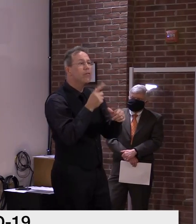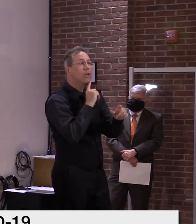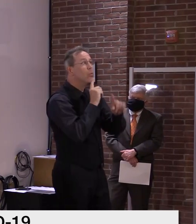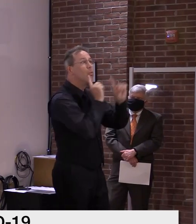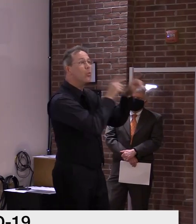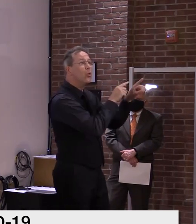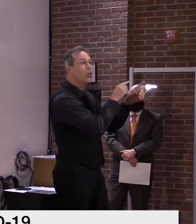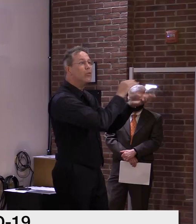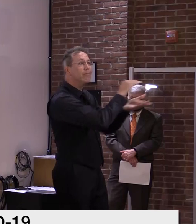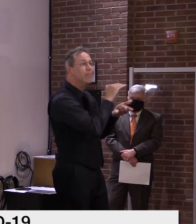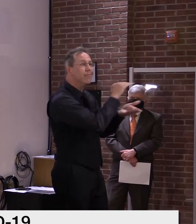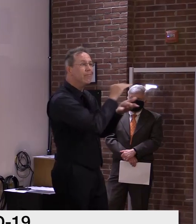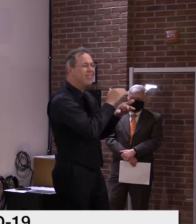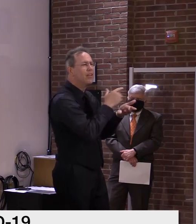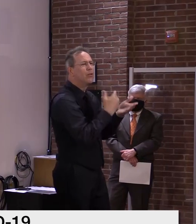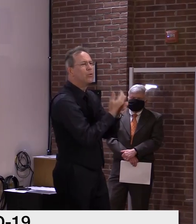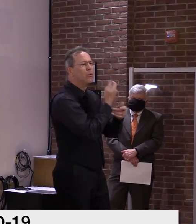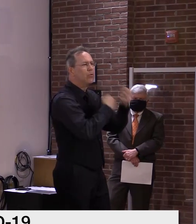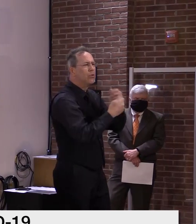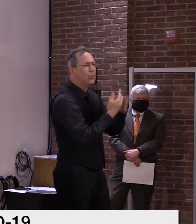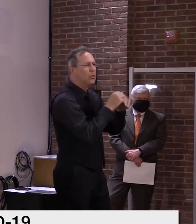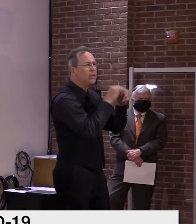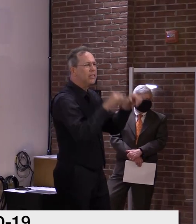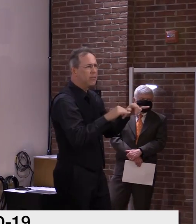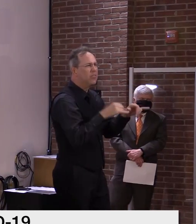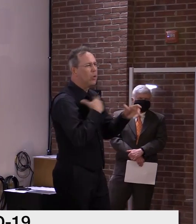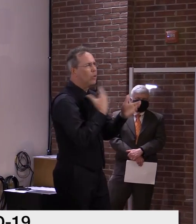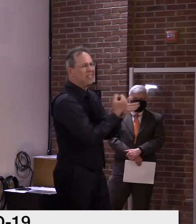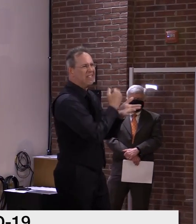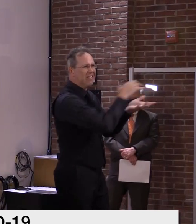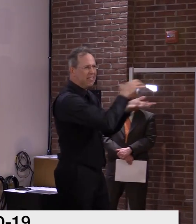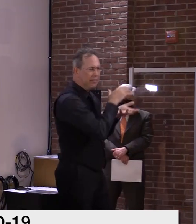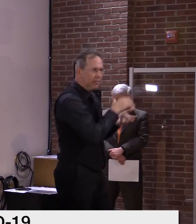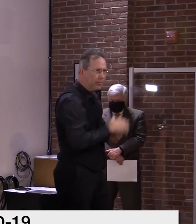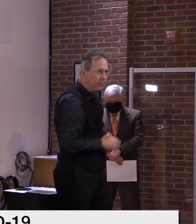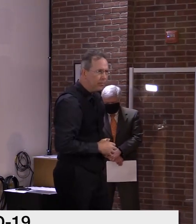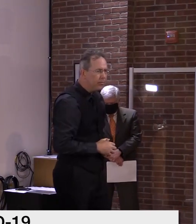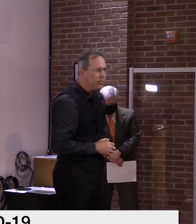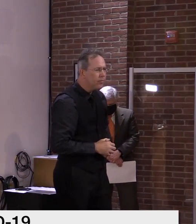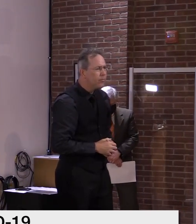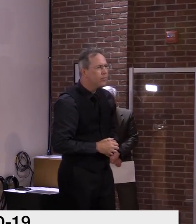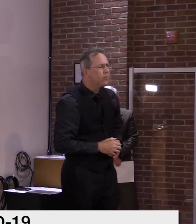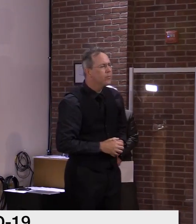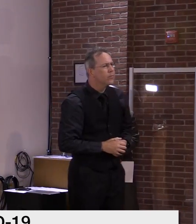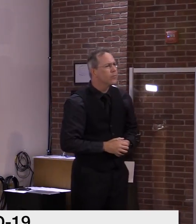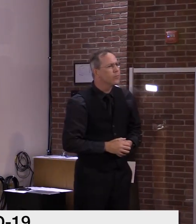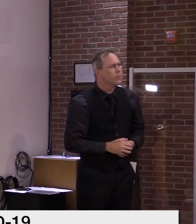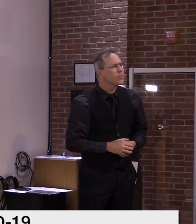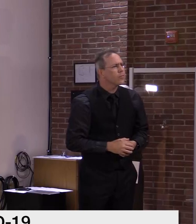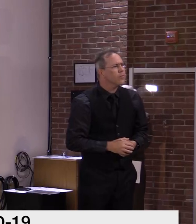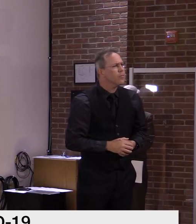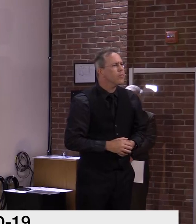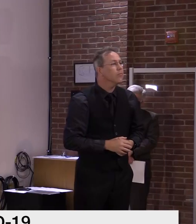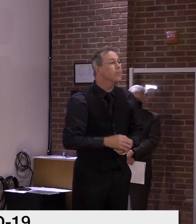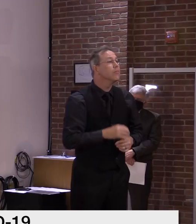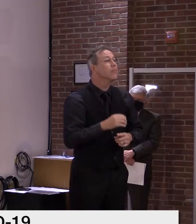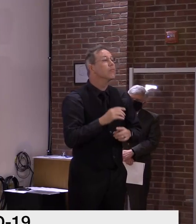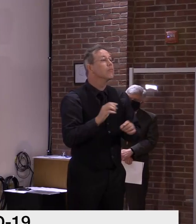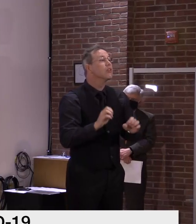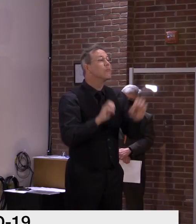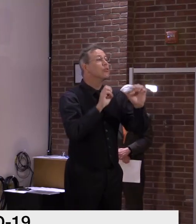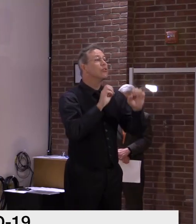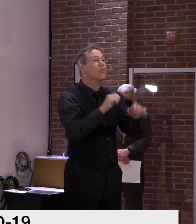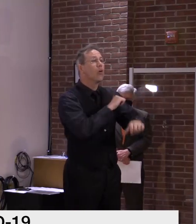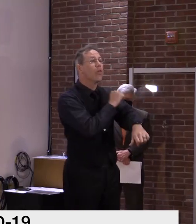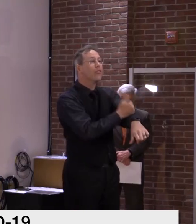we take advantage of that this week. On the emergency authorization, the EUA, that will open